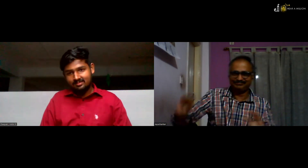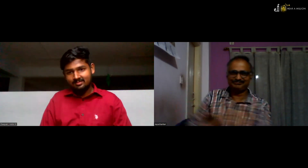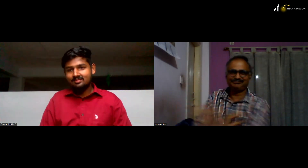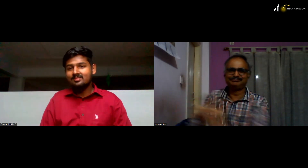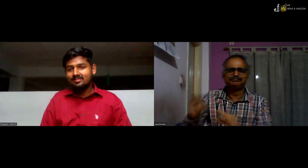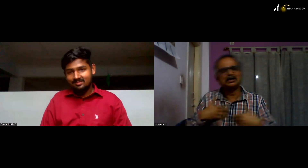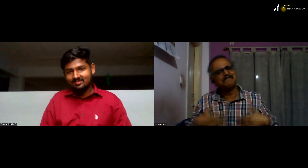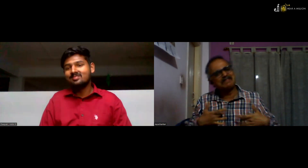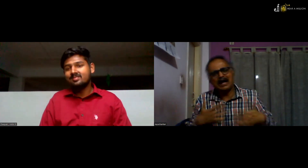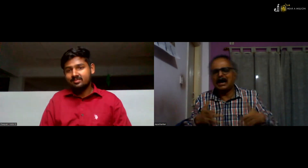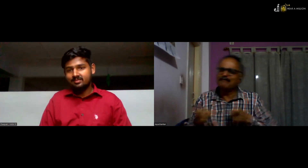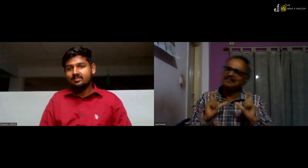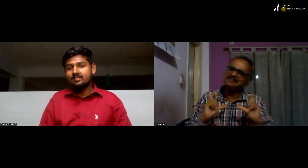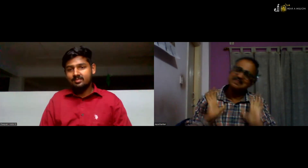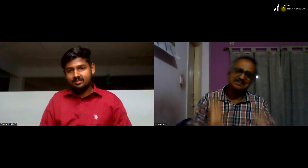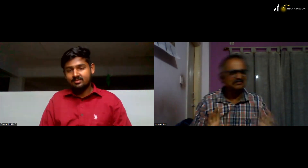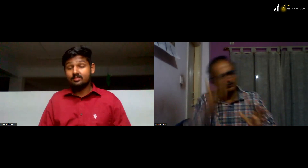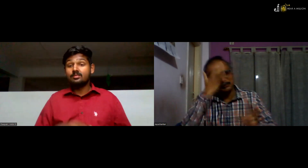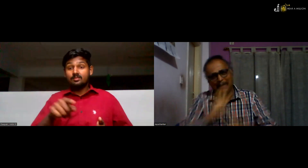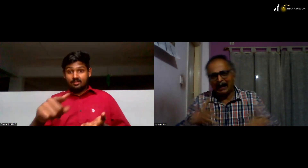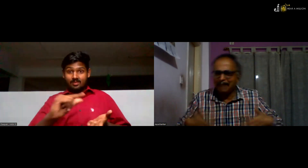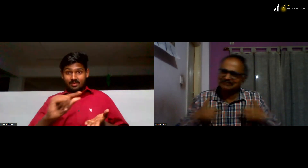use it for the traveling purpose. So,